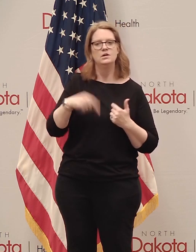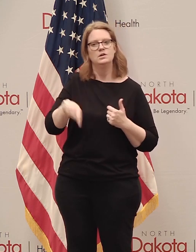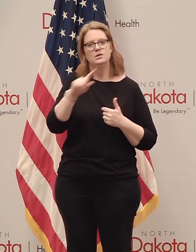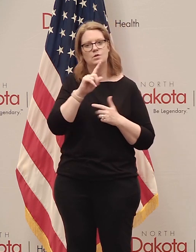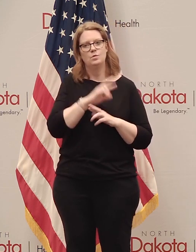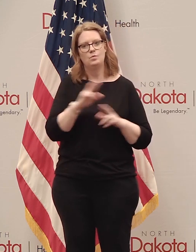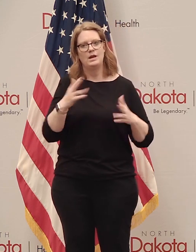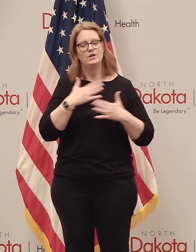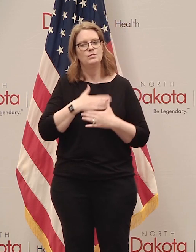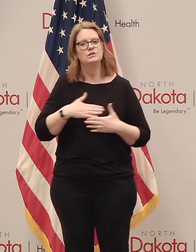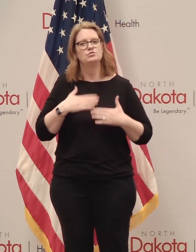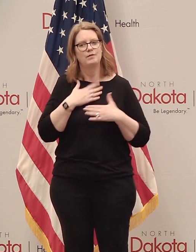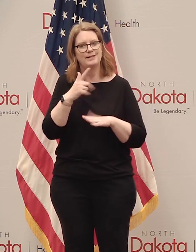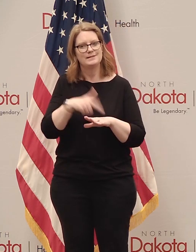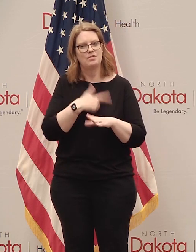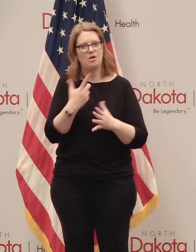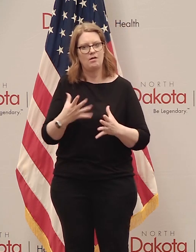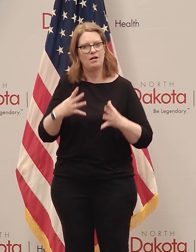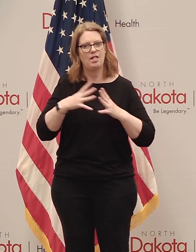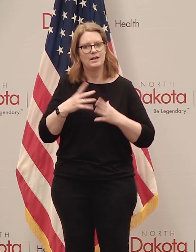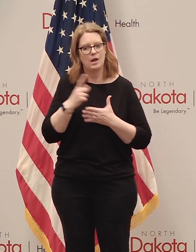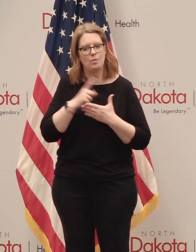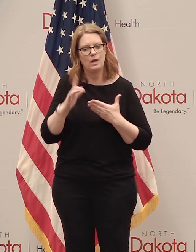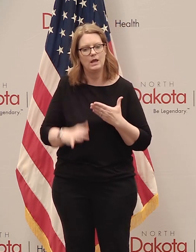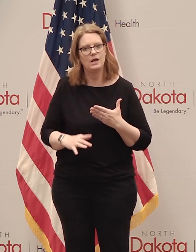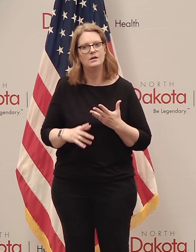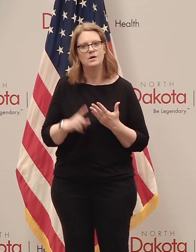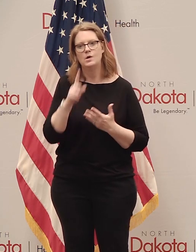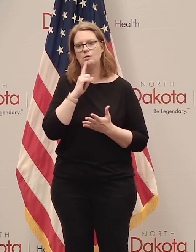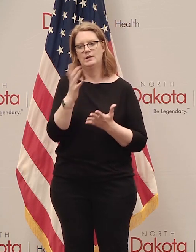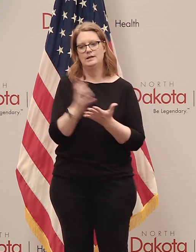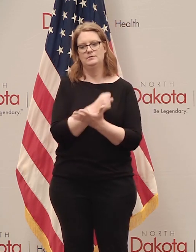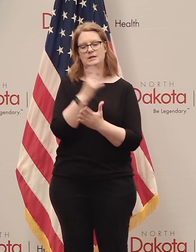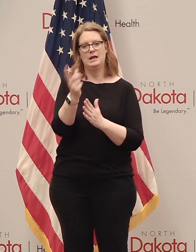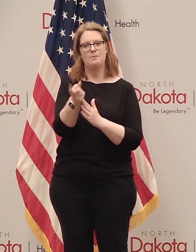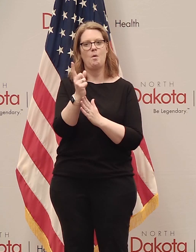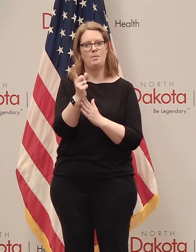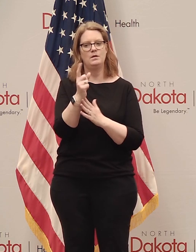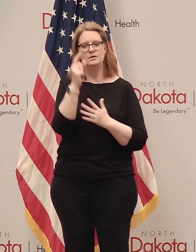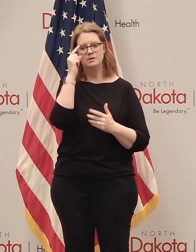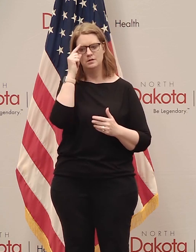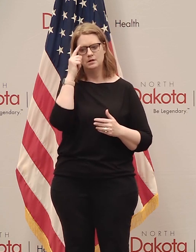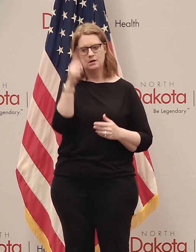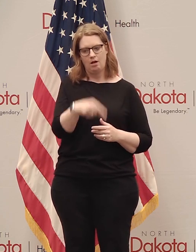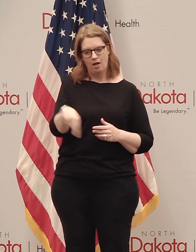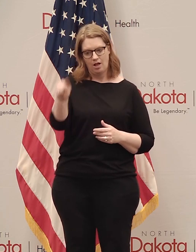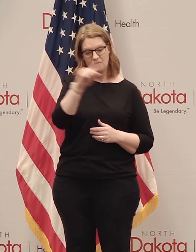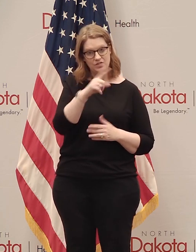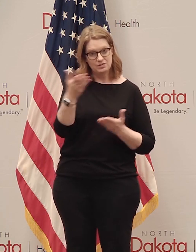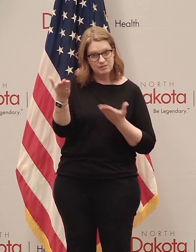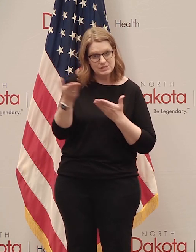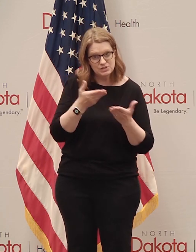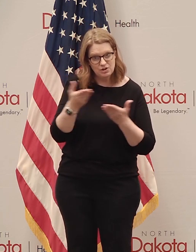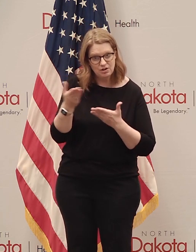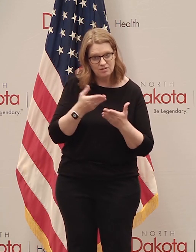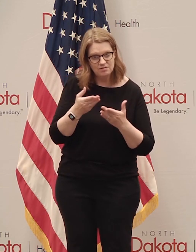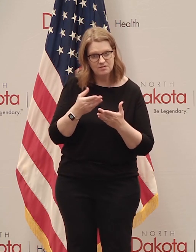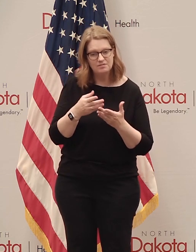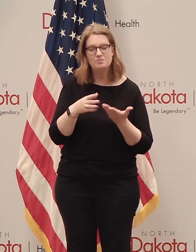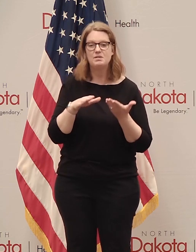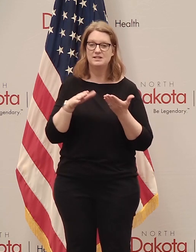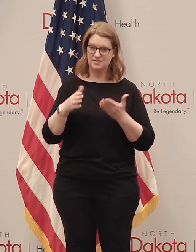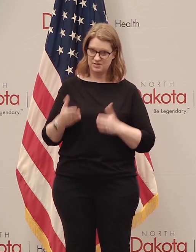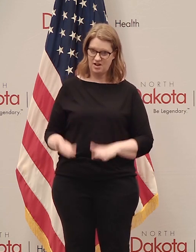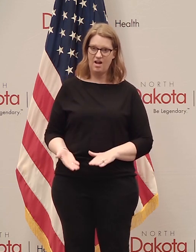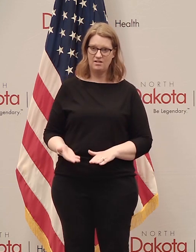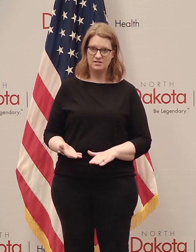long holiday weekend, we want to take a moment right here to recognize all of those who not only served but died while serving in the military,